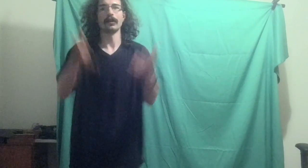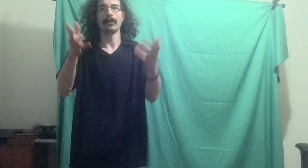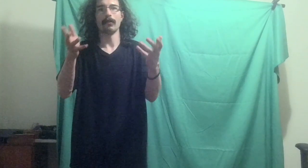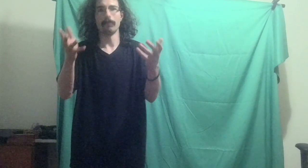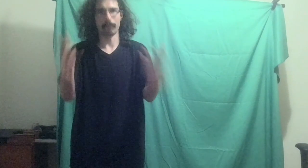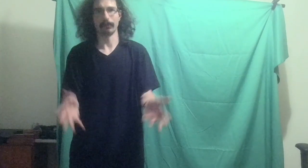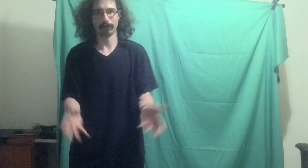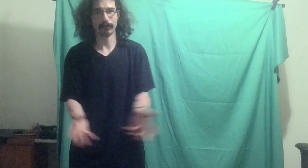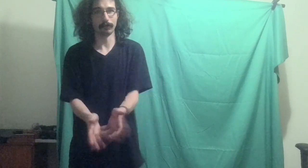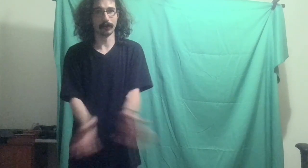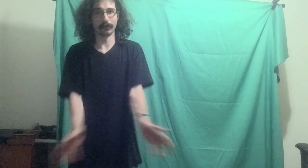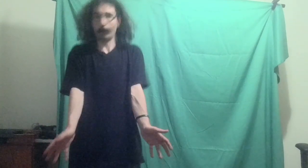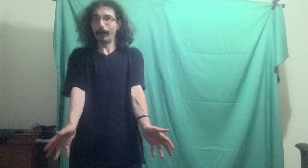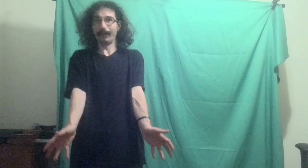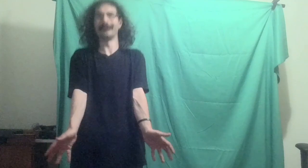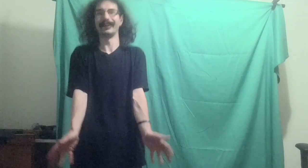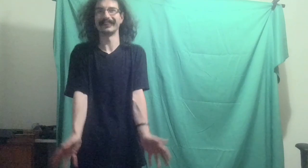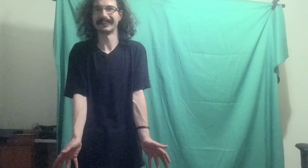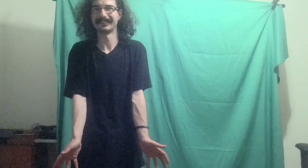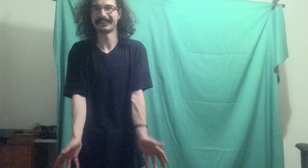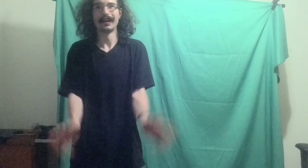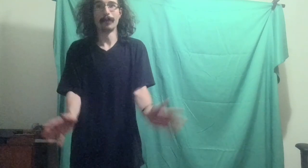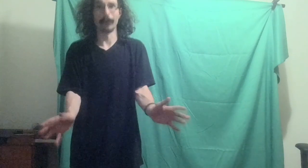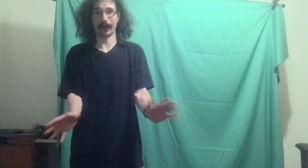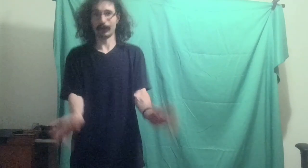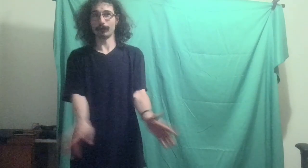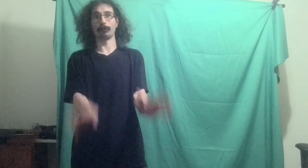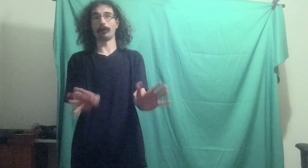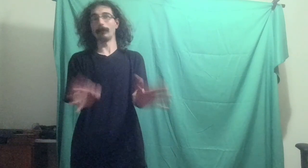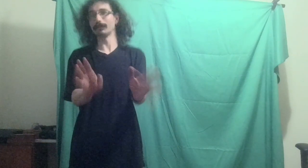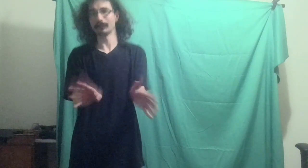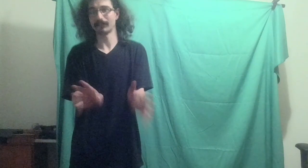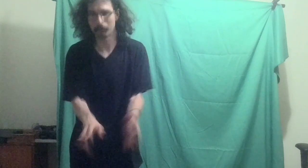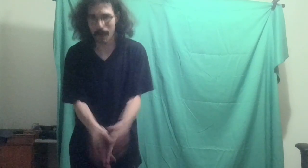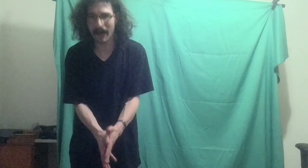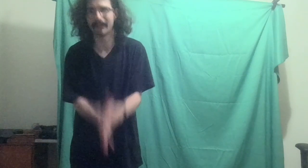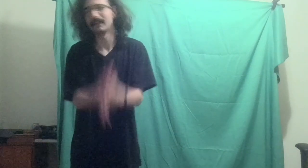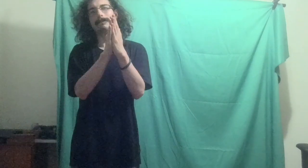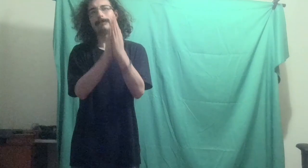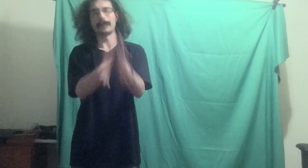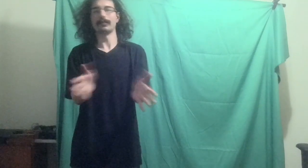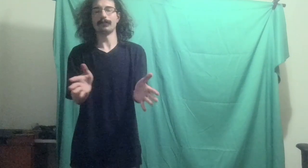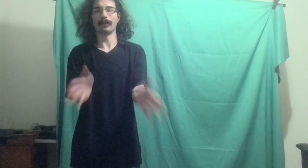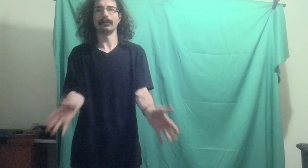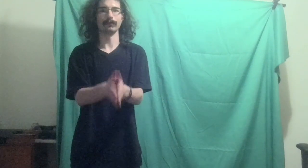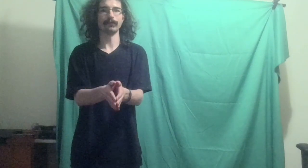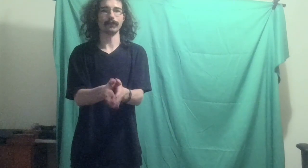my thumbnails are horrendous, my titles are probably just as bad, but it's fun, right?